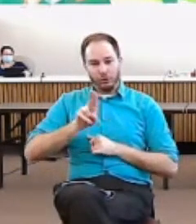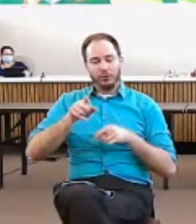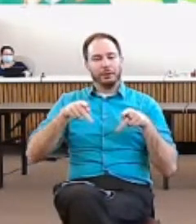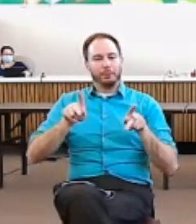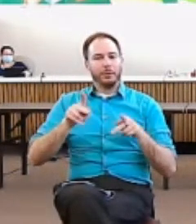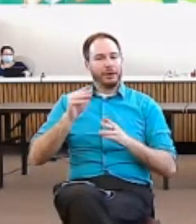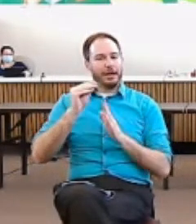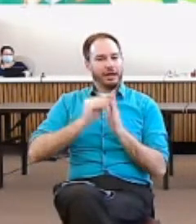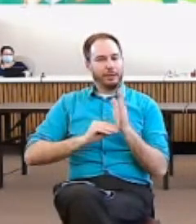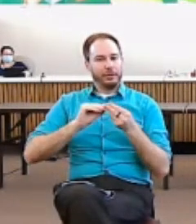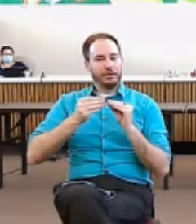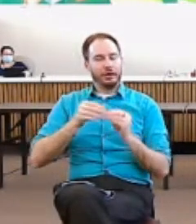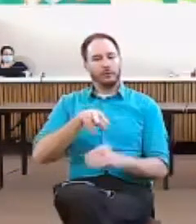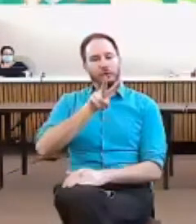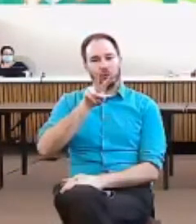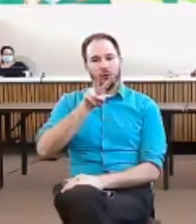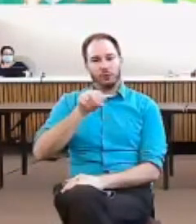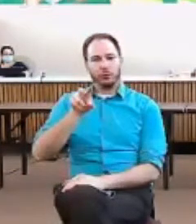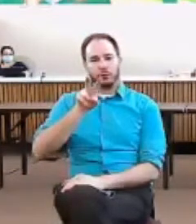permit application number